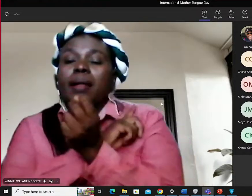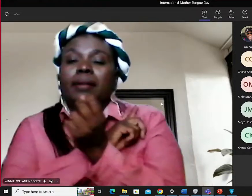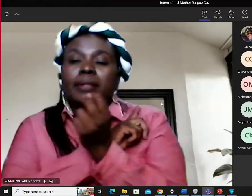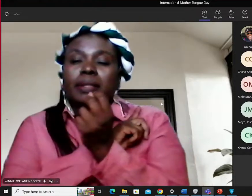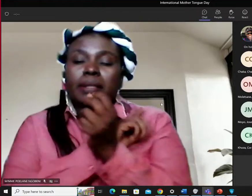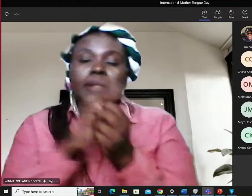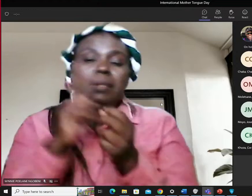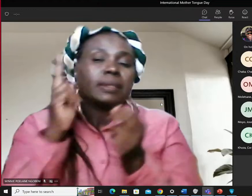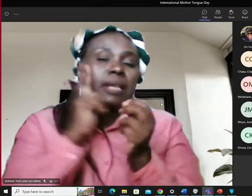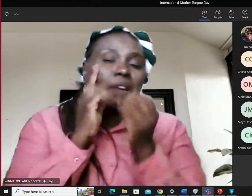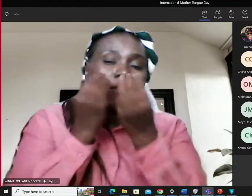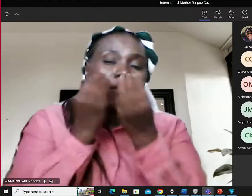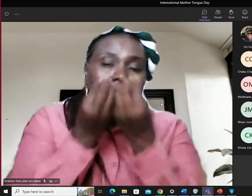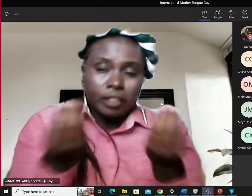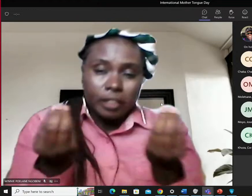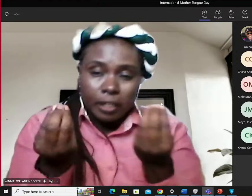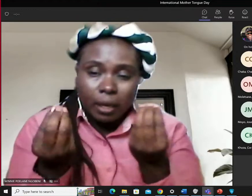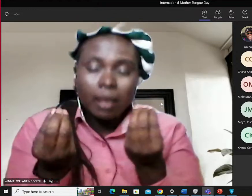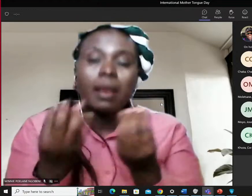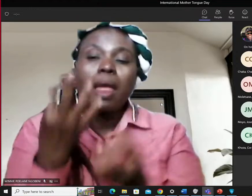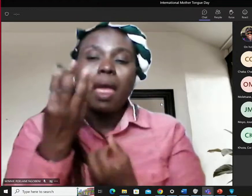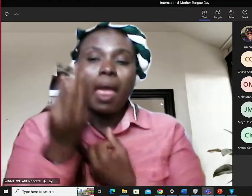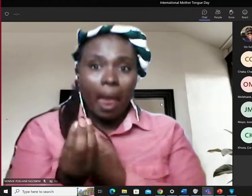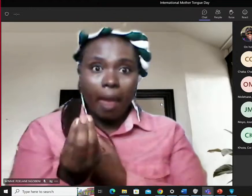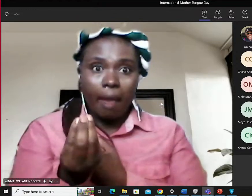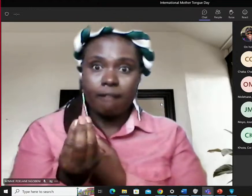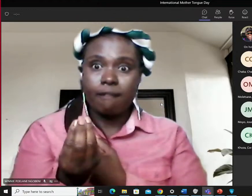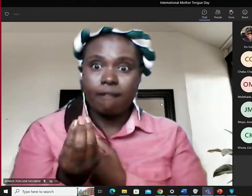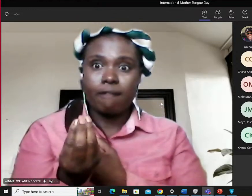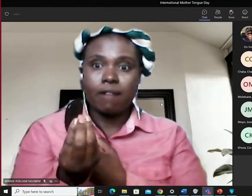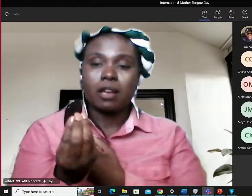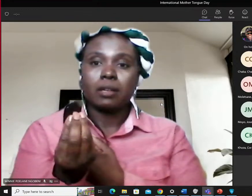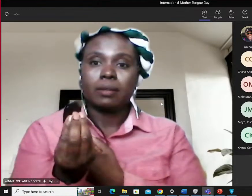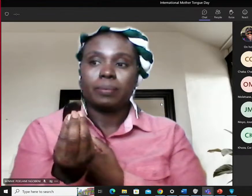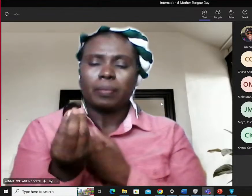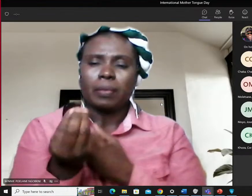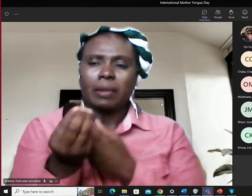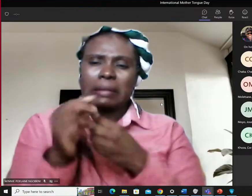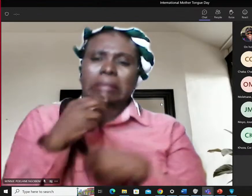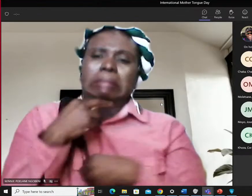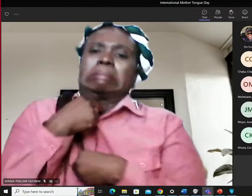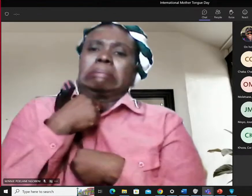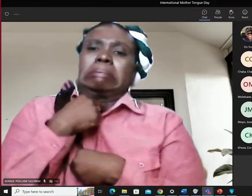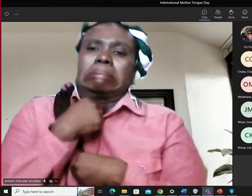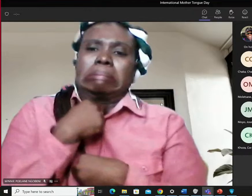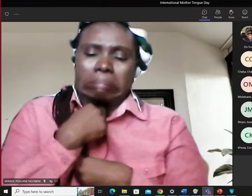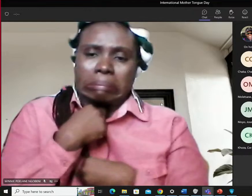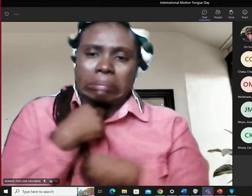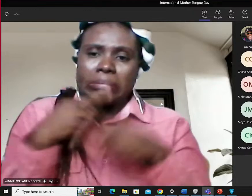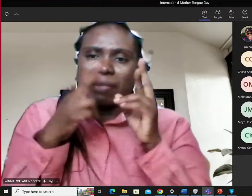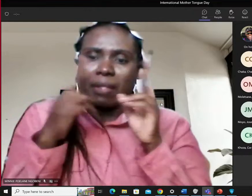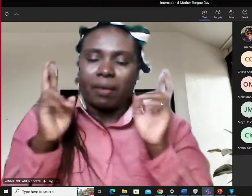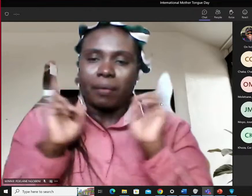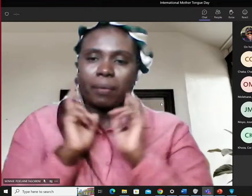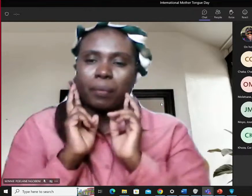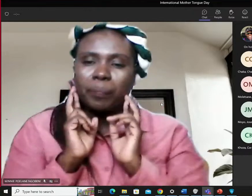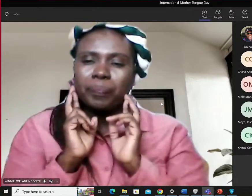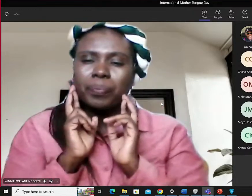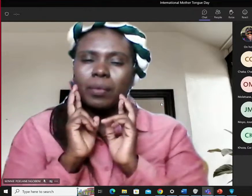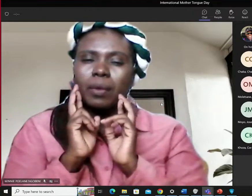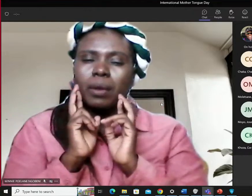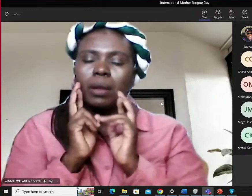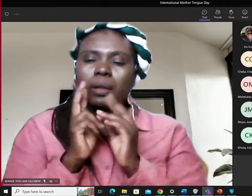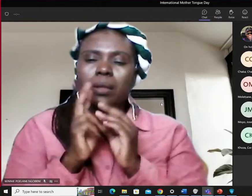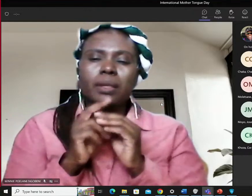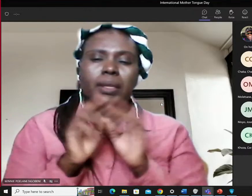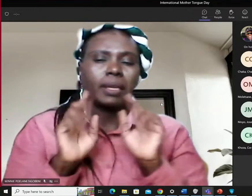often hidden or locked up, were shipped away to monasteries to be